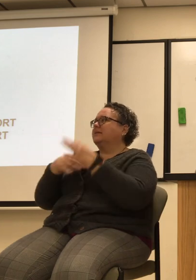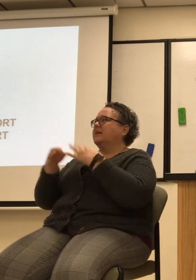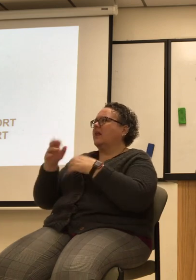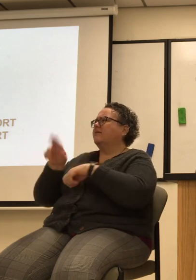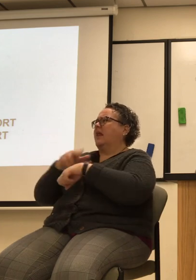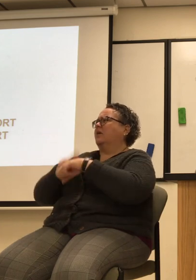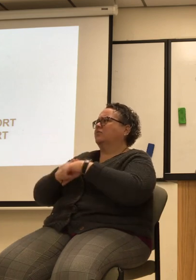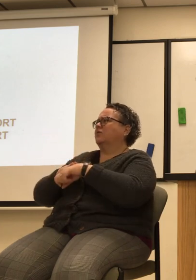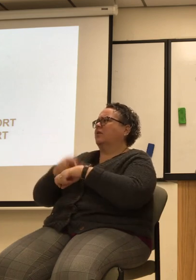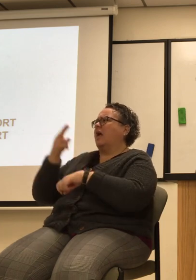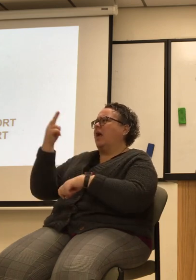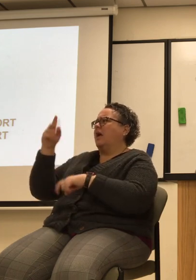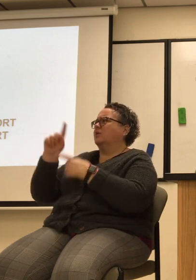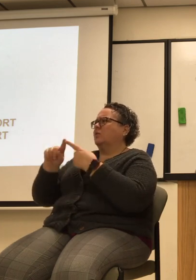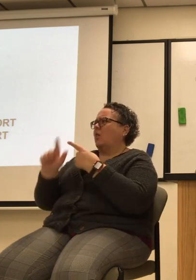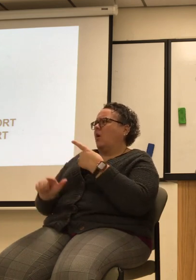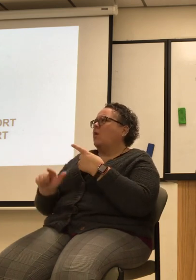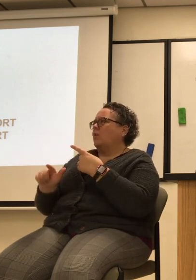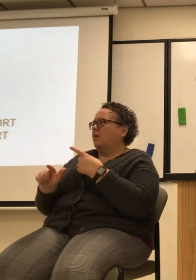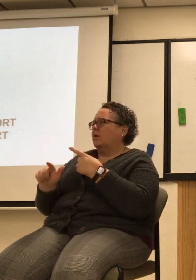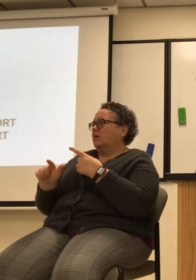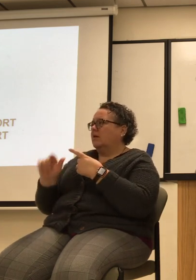high to low. Okay.